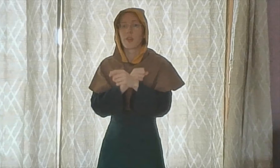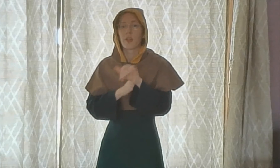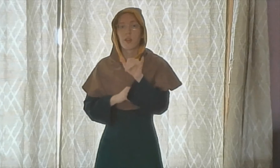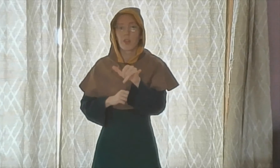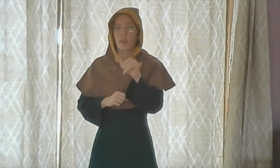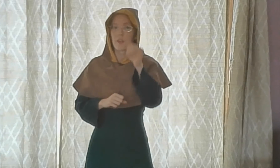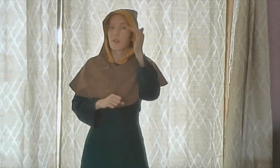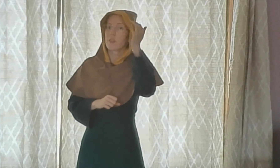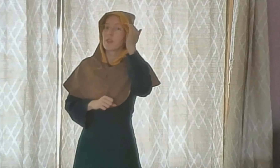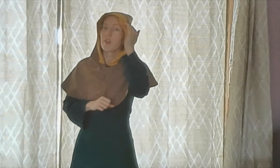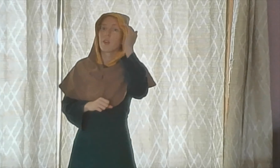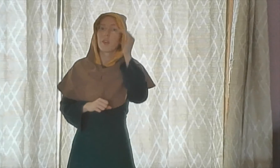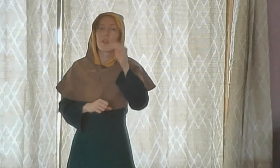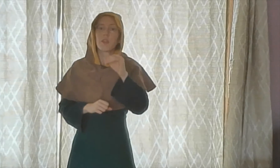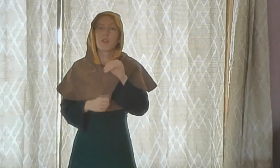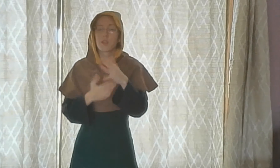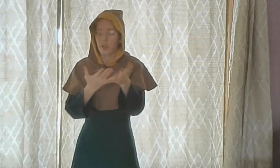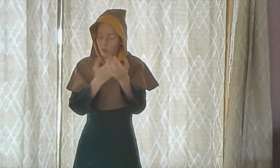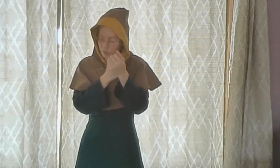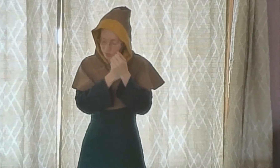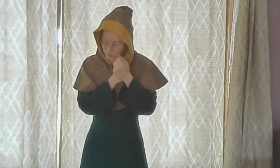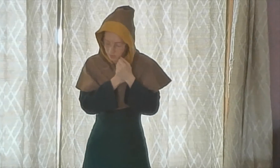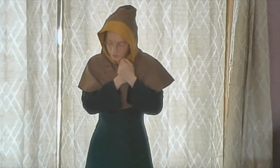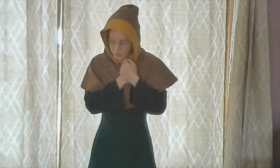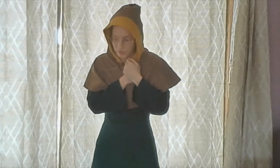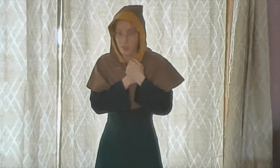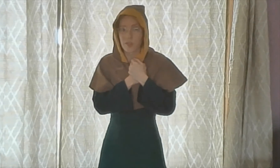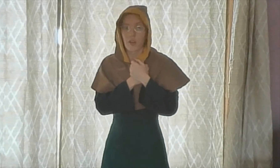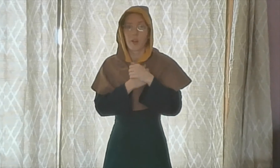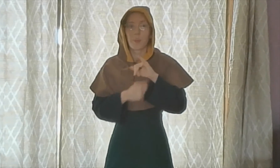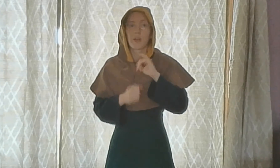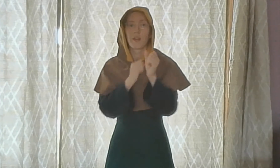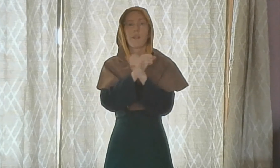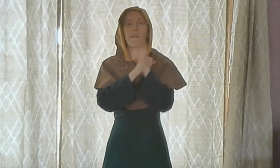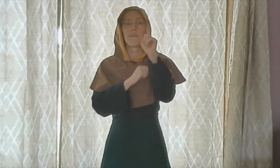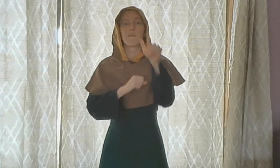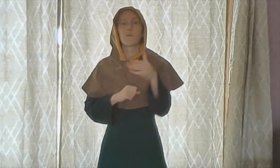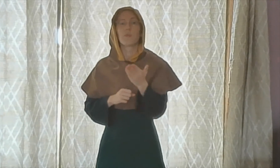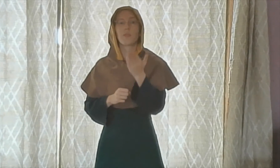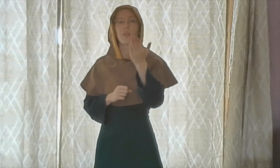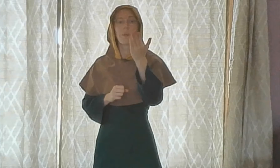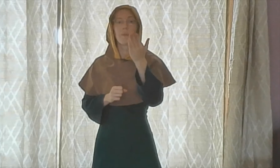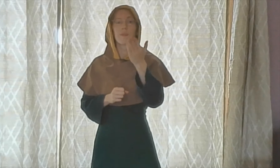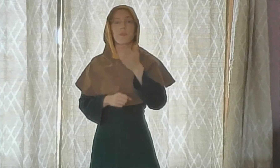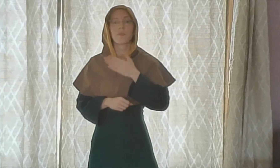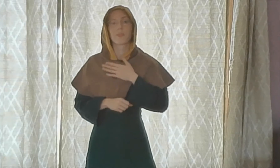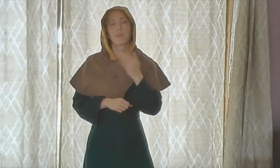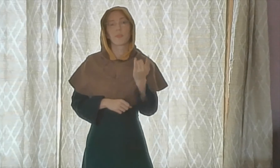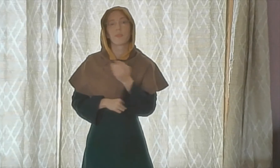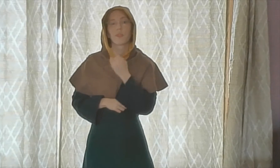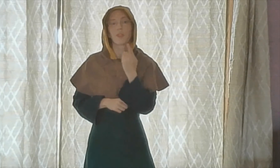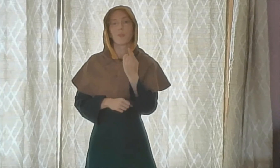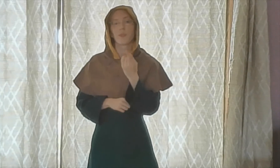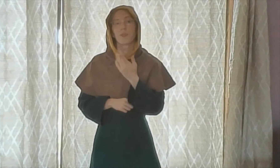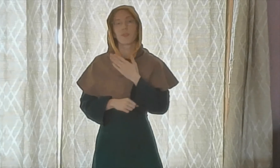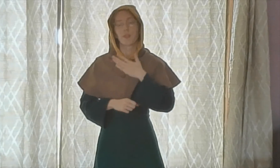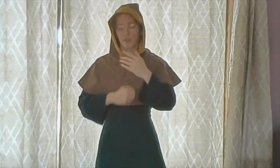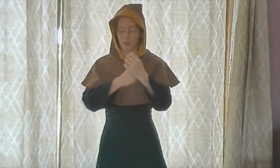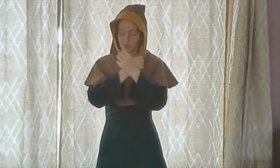the field, I wear that knowledge as a charm. I fight for you, my one,